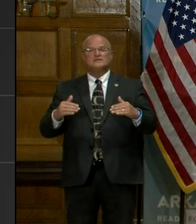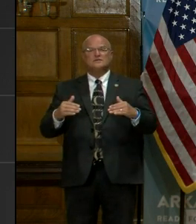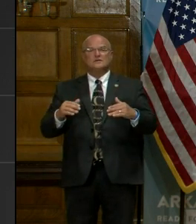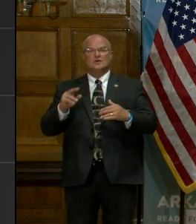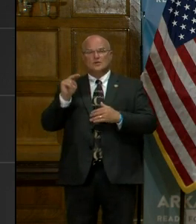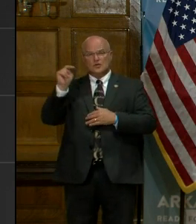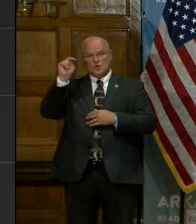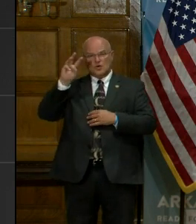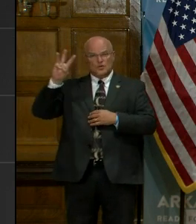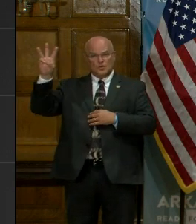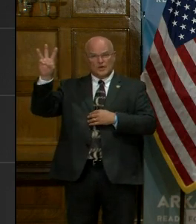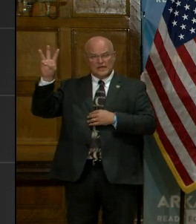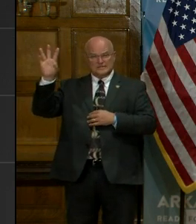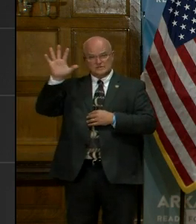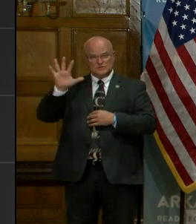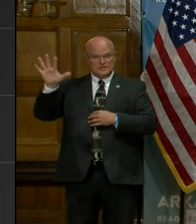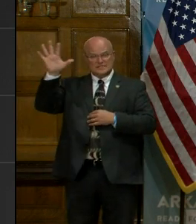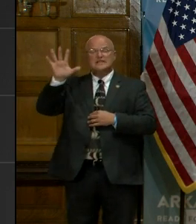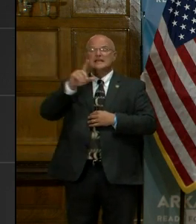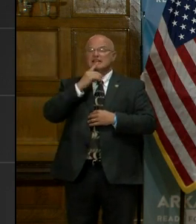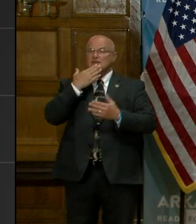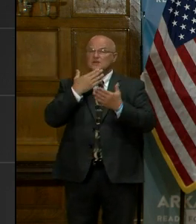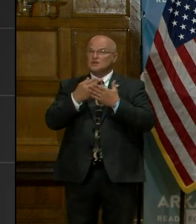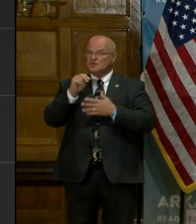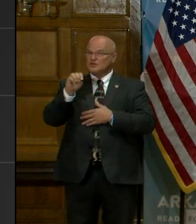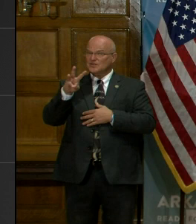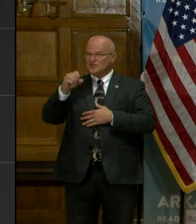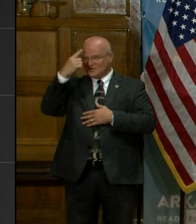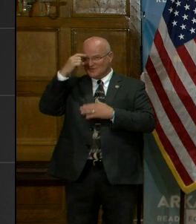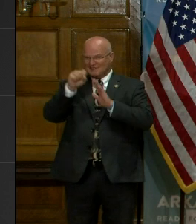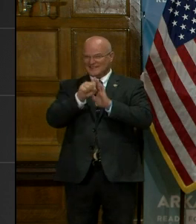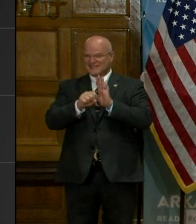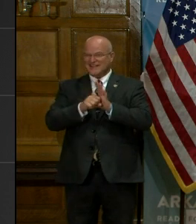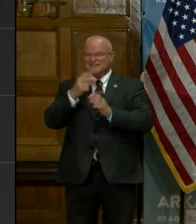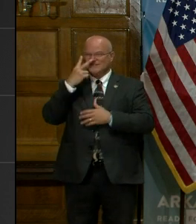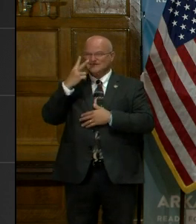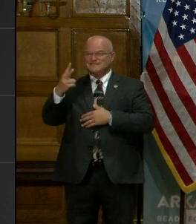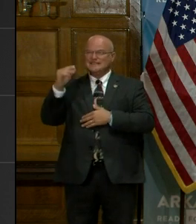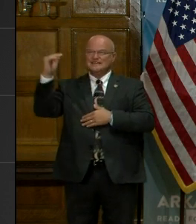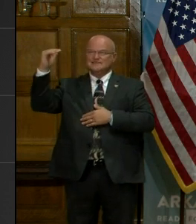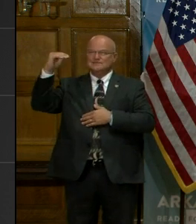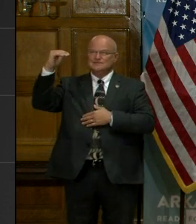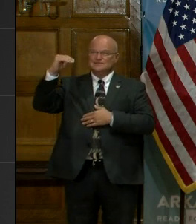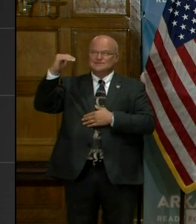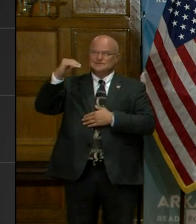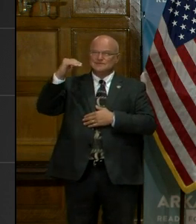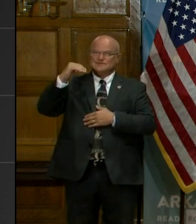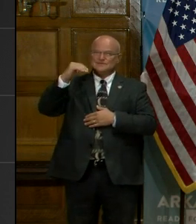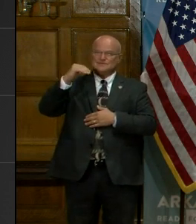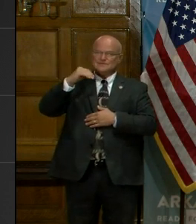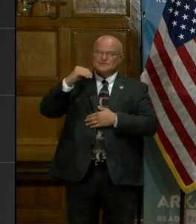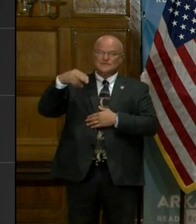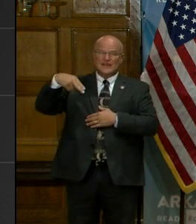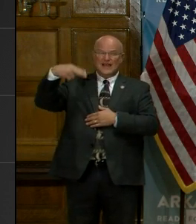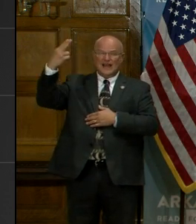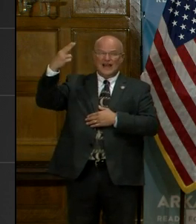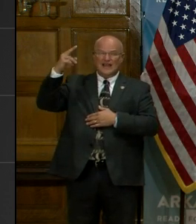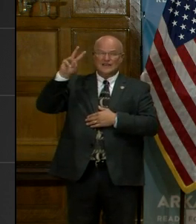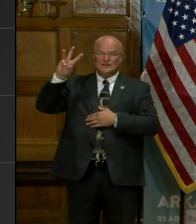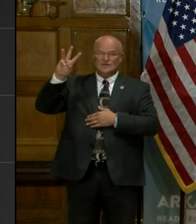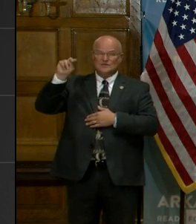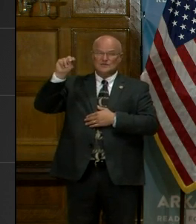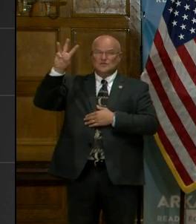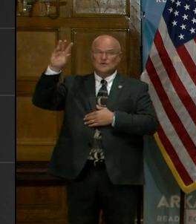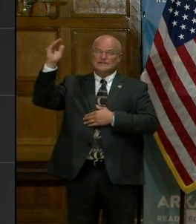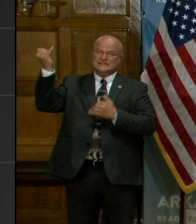for the Northwest region. This is good news for our state. You can see a steady decline from the high water mark in that Northwest